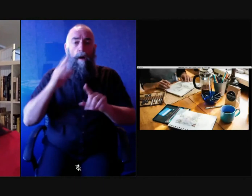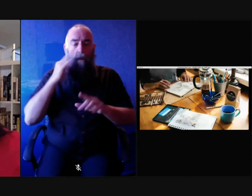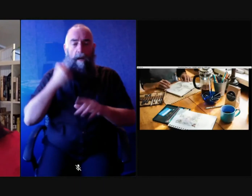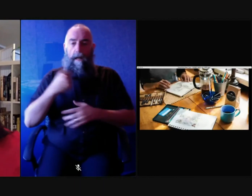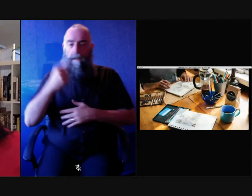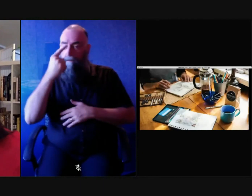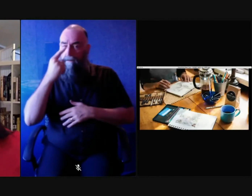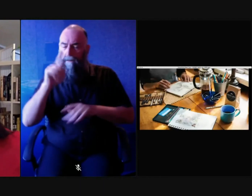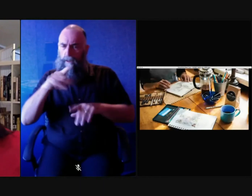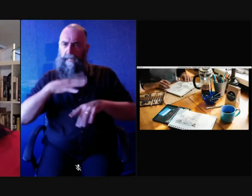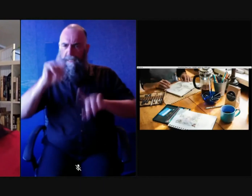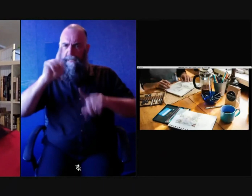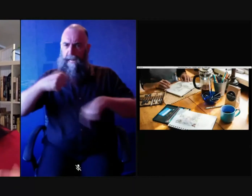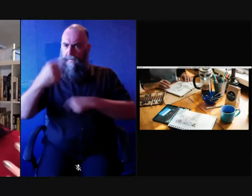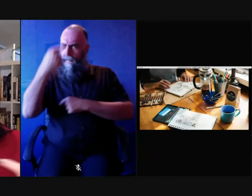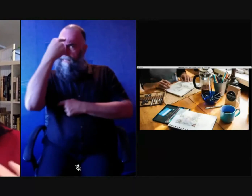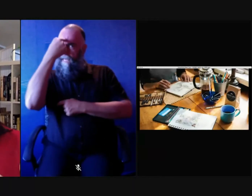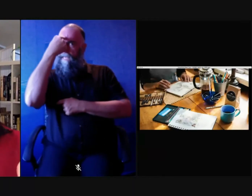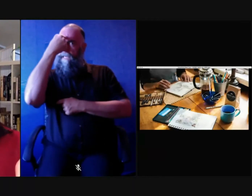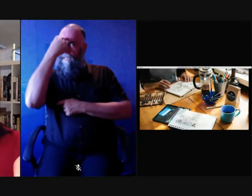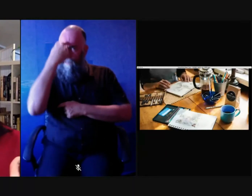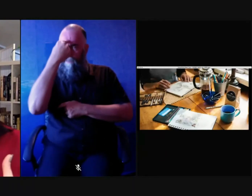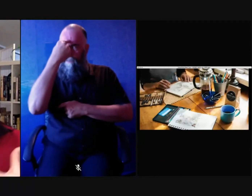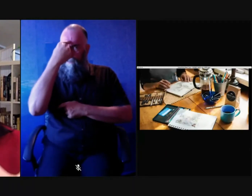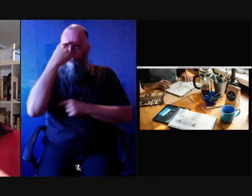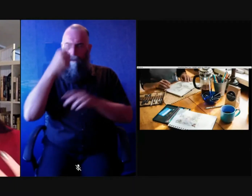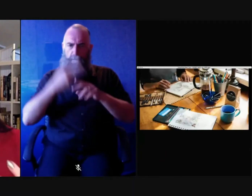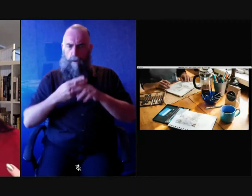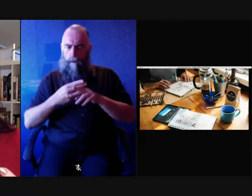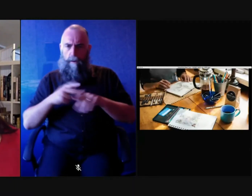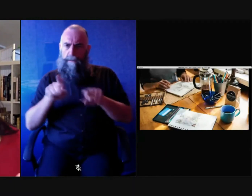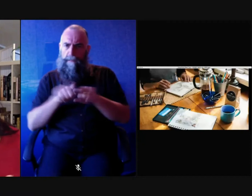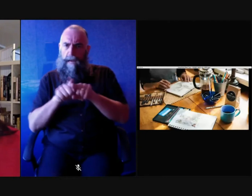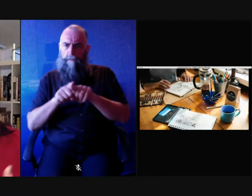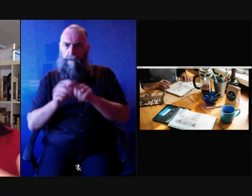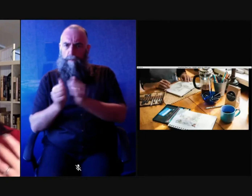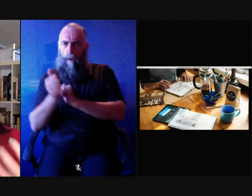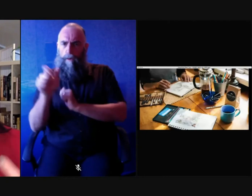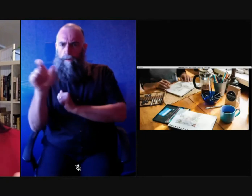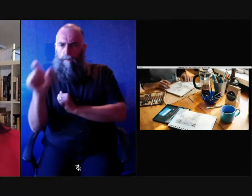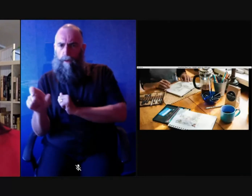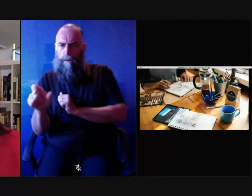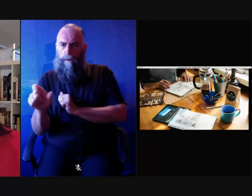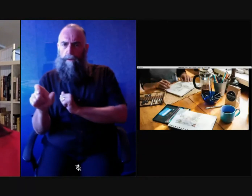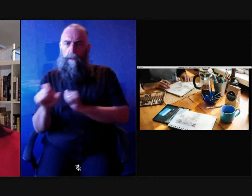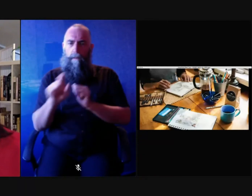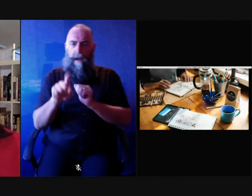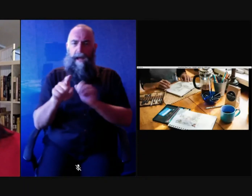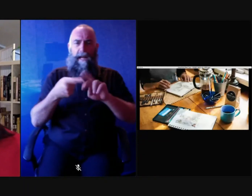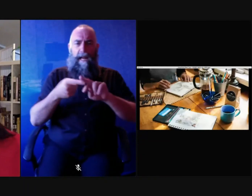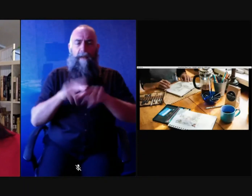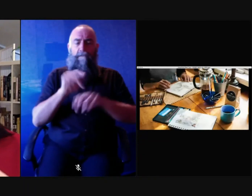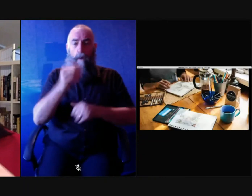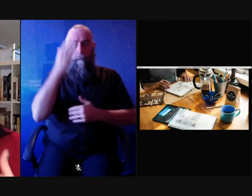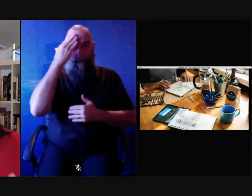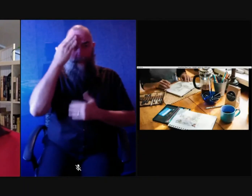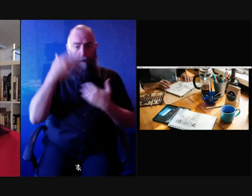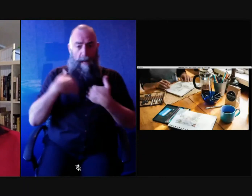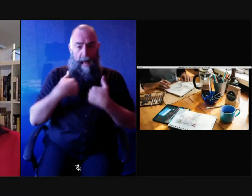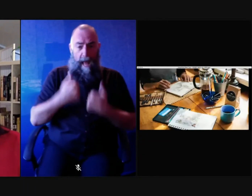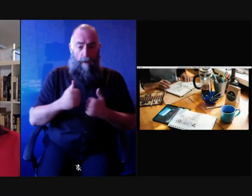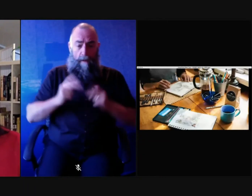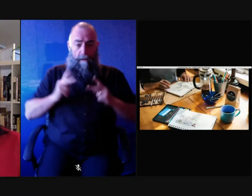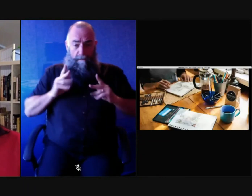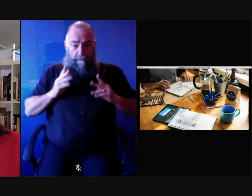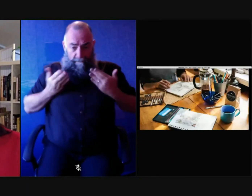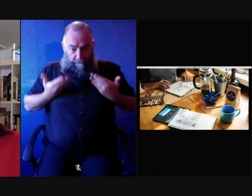thinking. Your creativity is closely connected to your well-being, your physical and mental well-being, and it's really